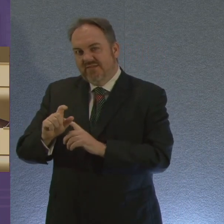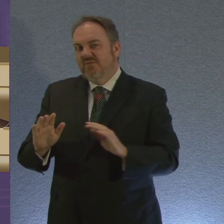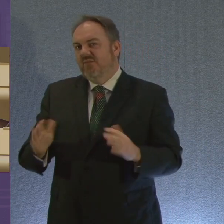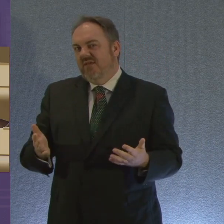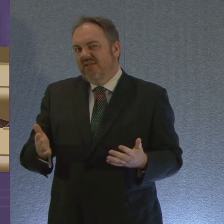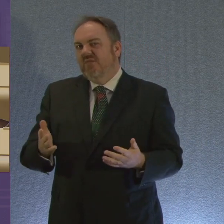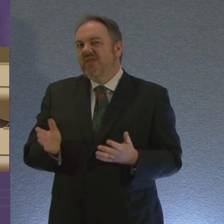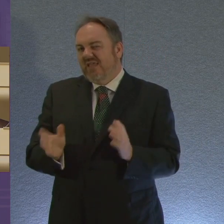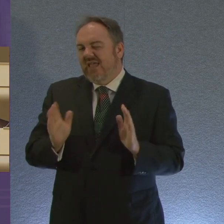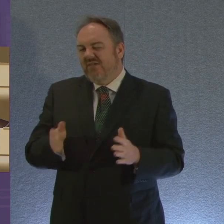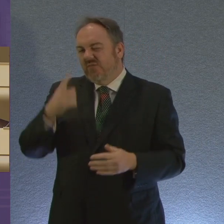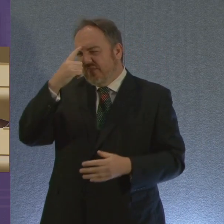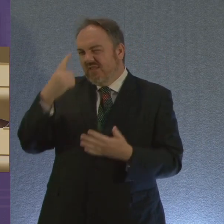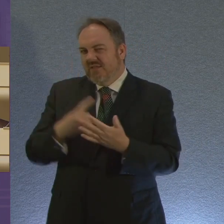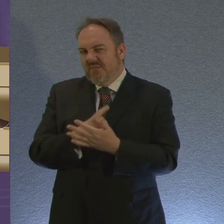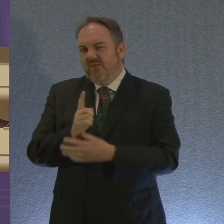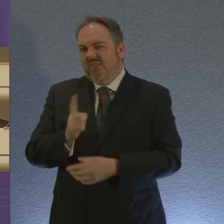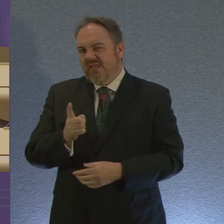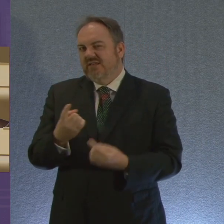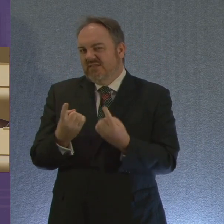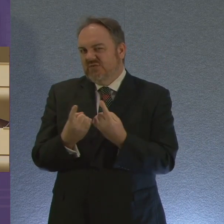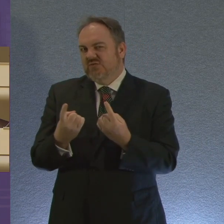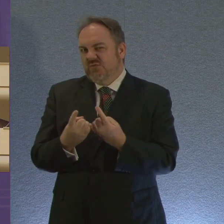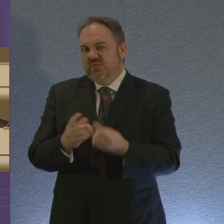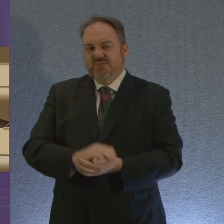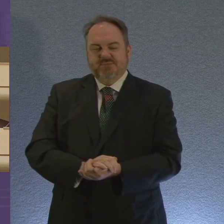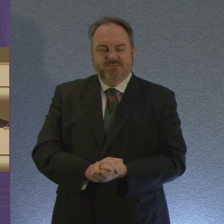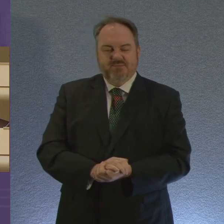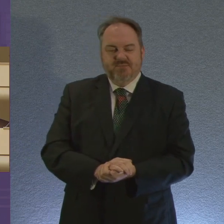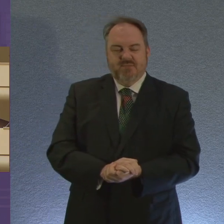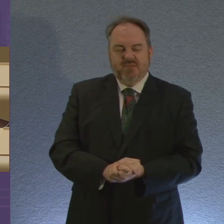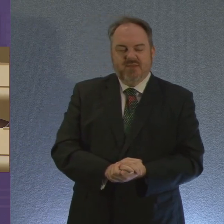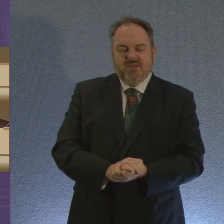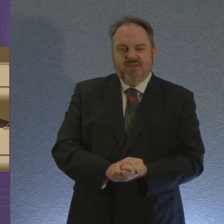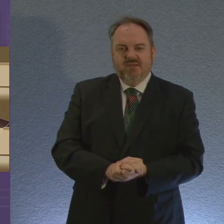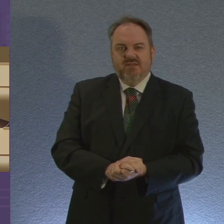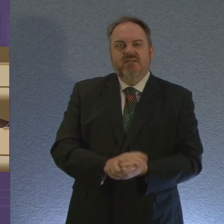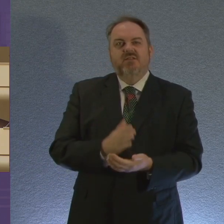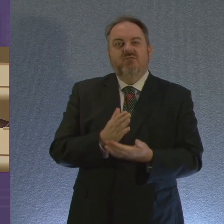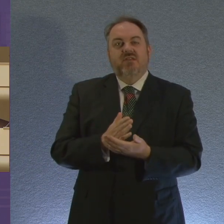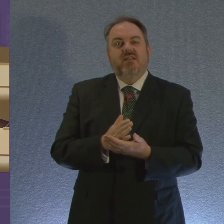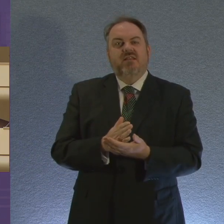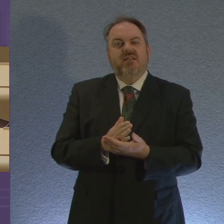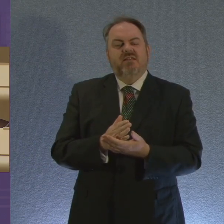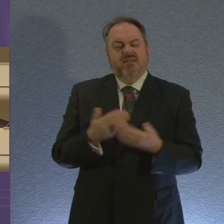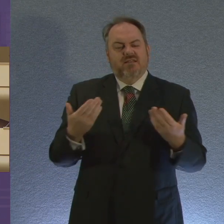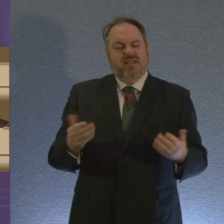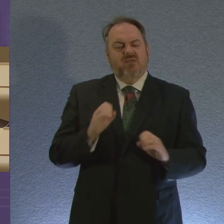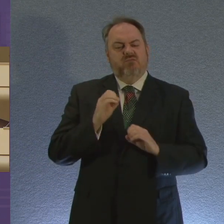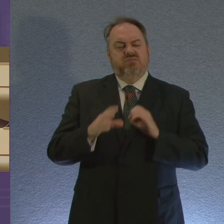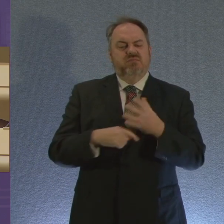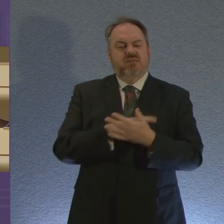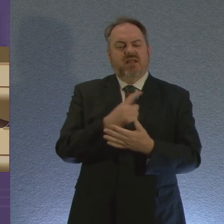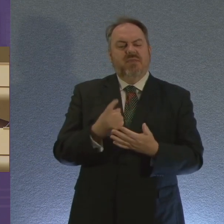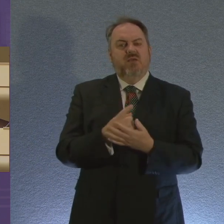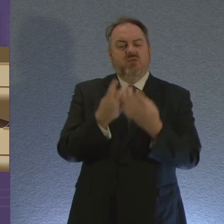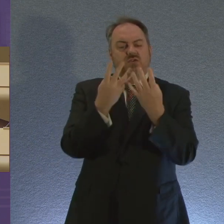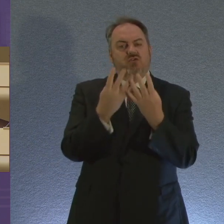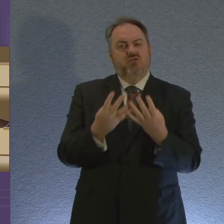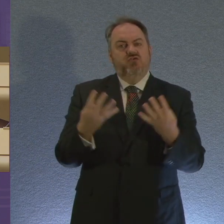be addressed. In terms of the issue on the jury trials, I welcome the Cabinet